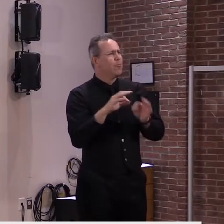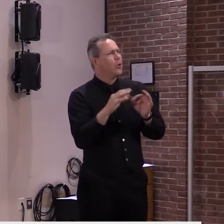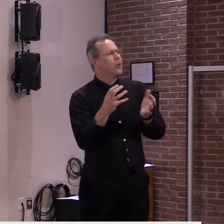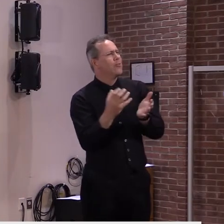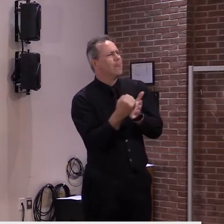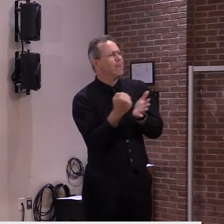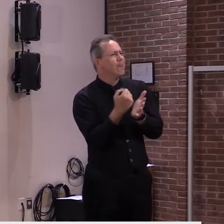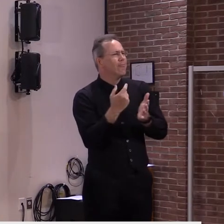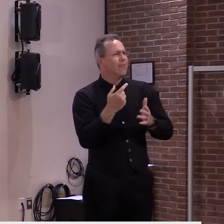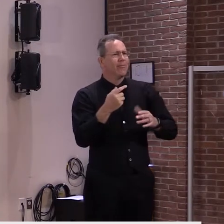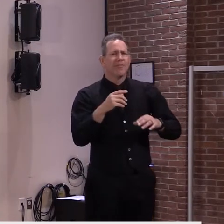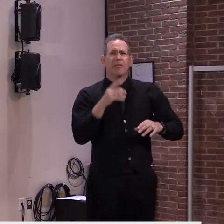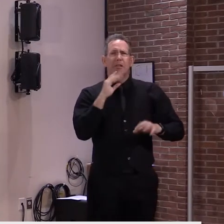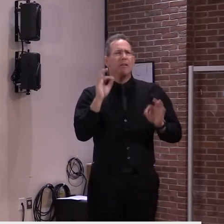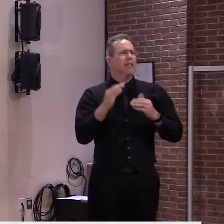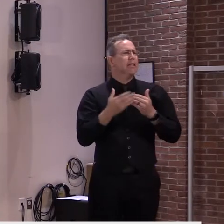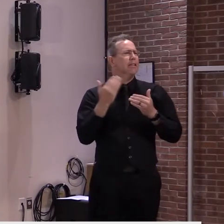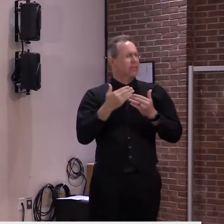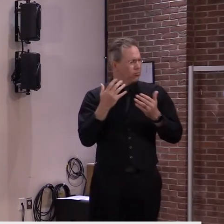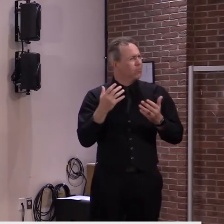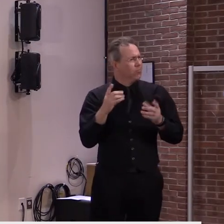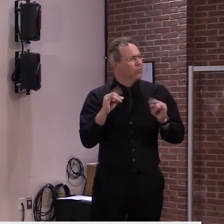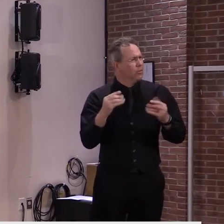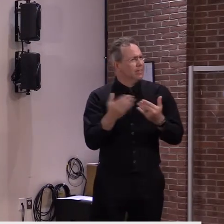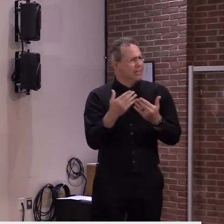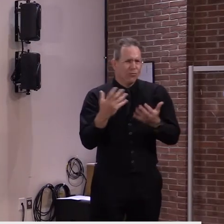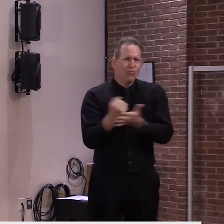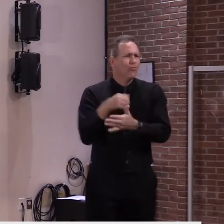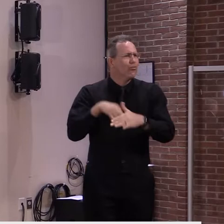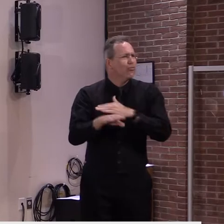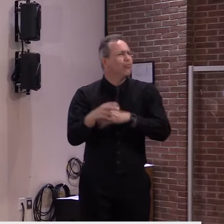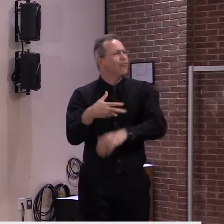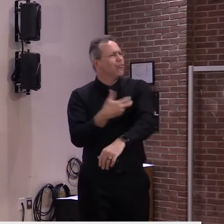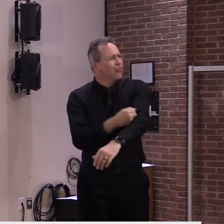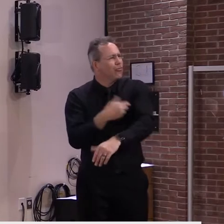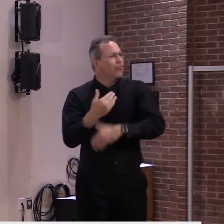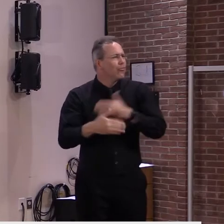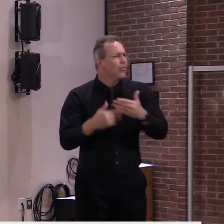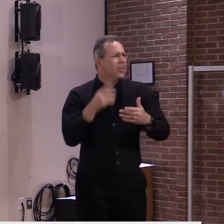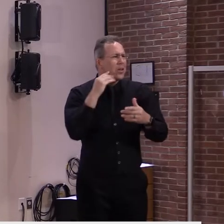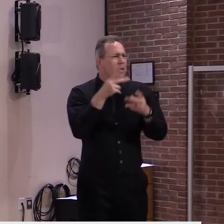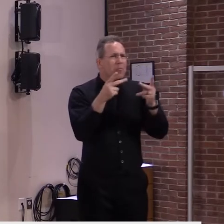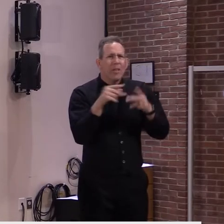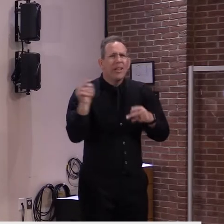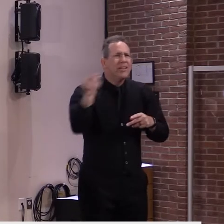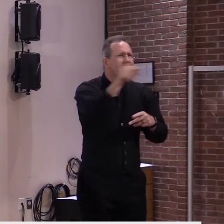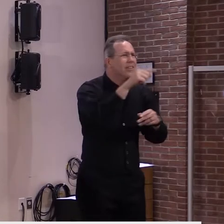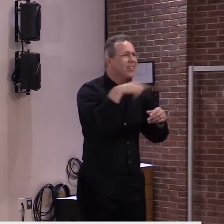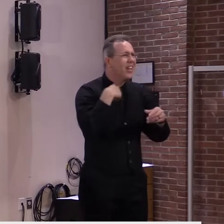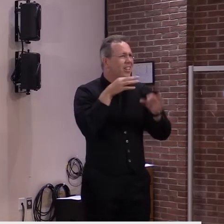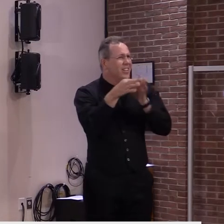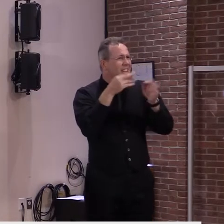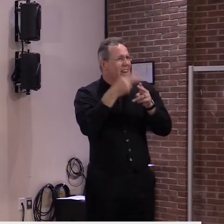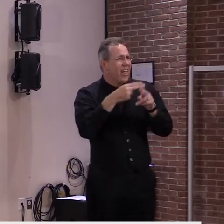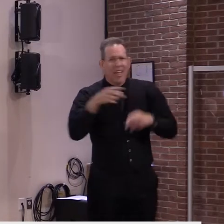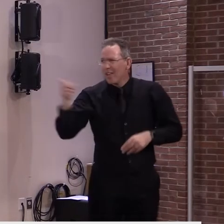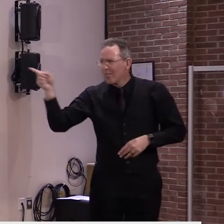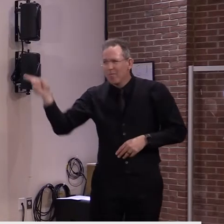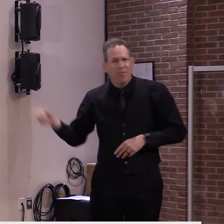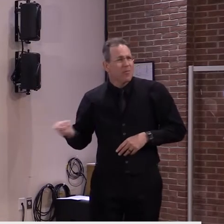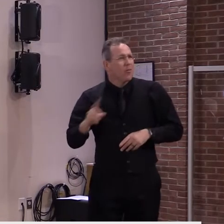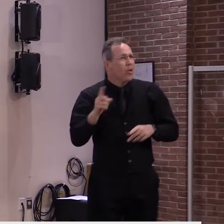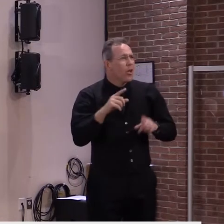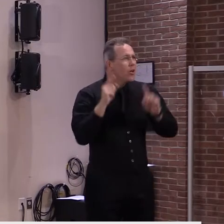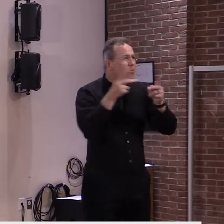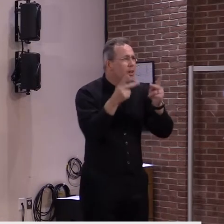to people, you don't know who's going to show up and who isn't going to show up. So I think, you know, we are going to